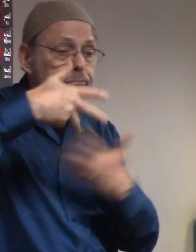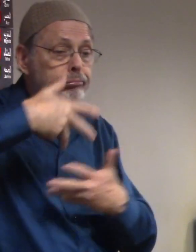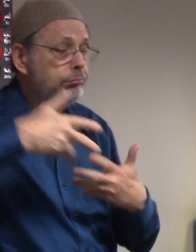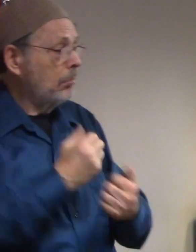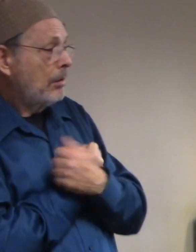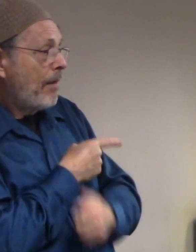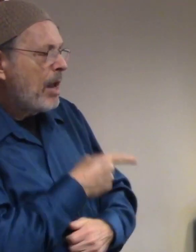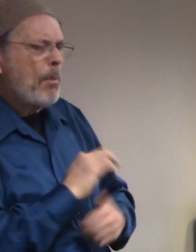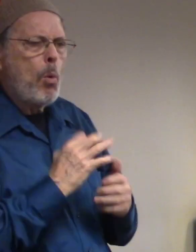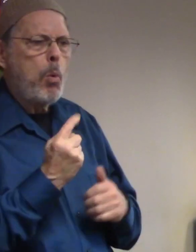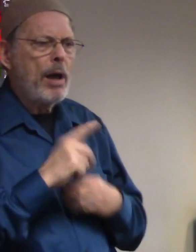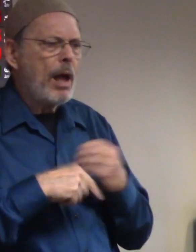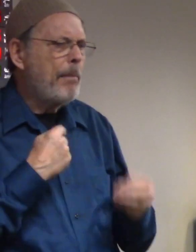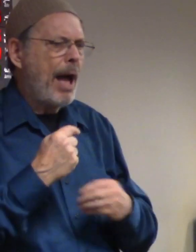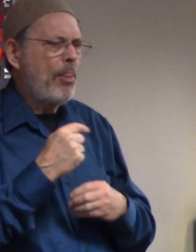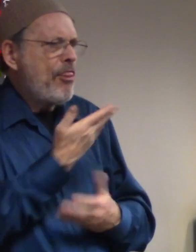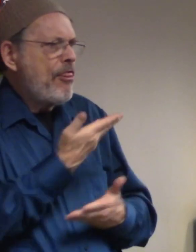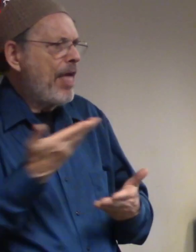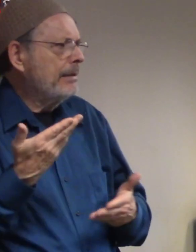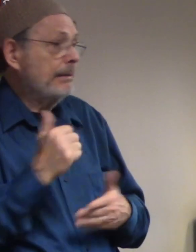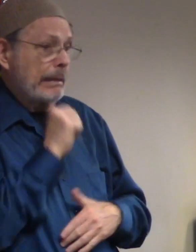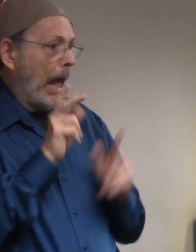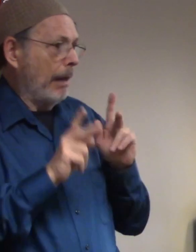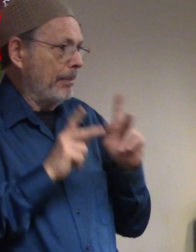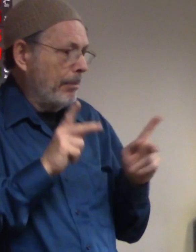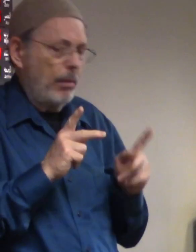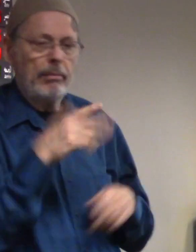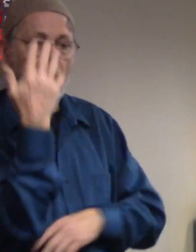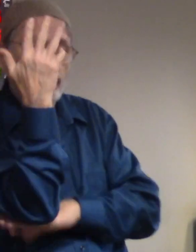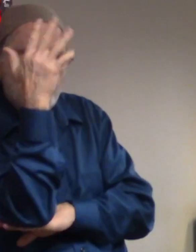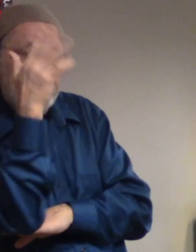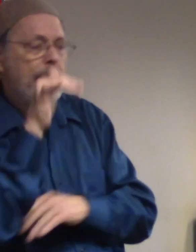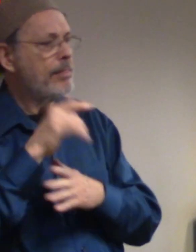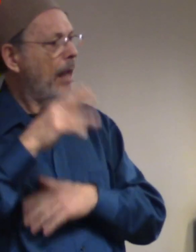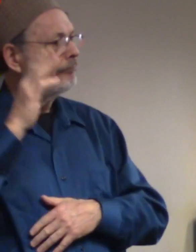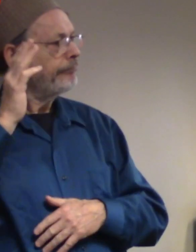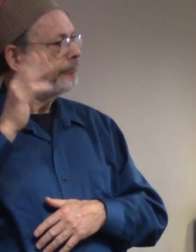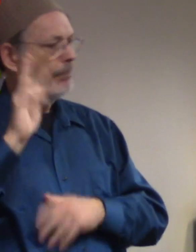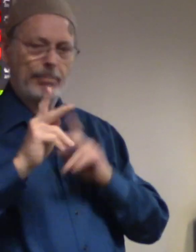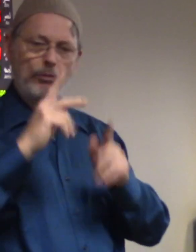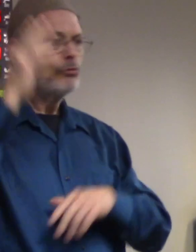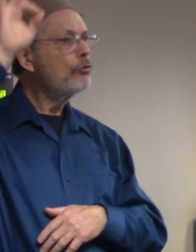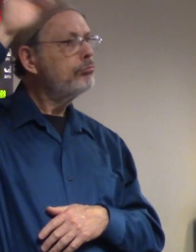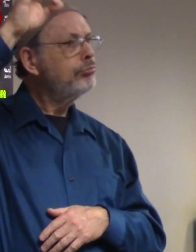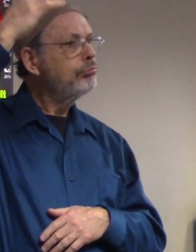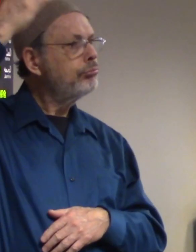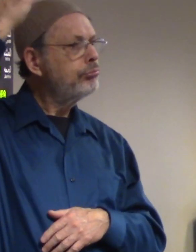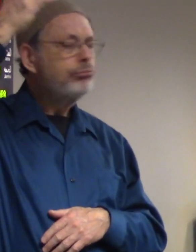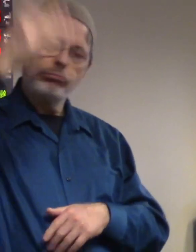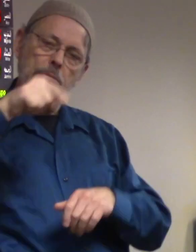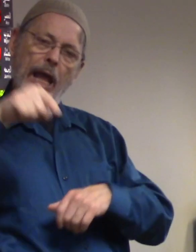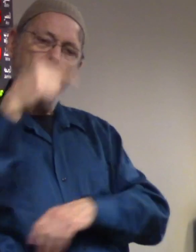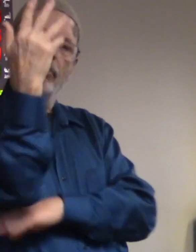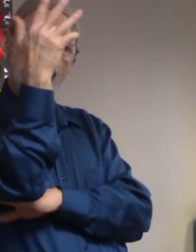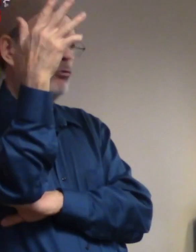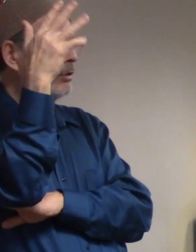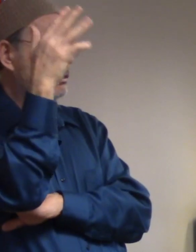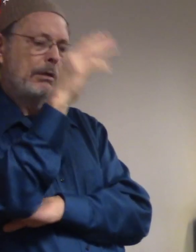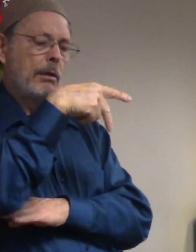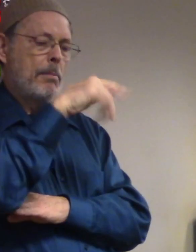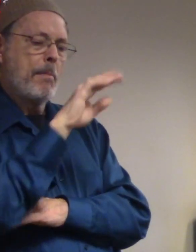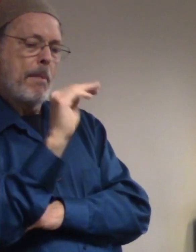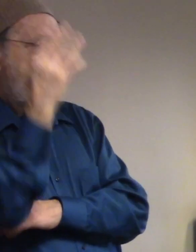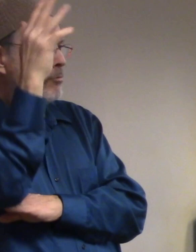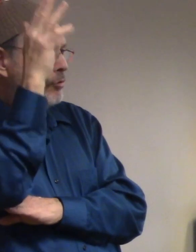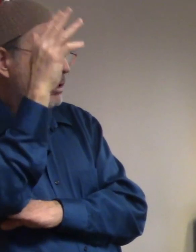things? What about the palm tree that he used to give khutbah by all the time, and somebody suggested that we turn the palm tree into a pole,